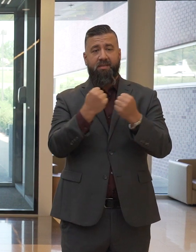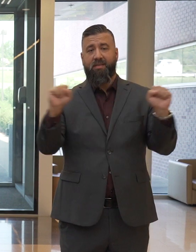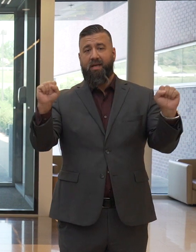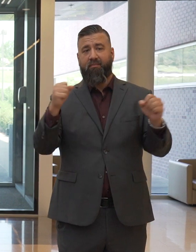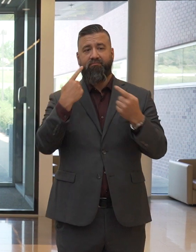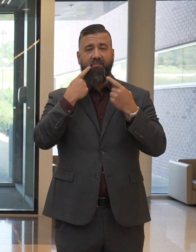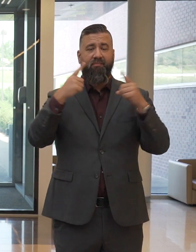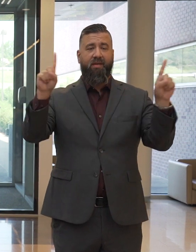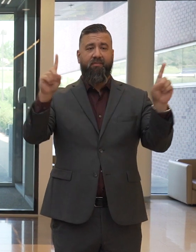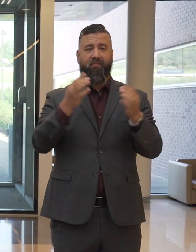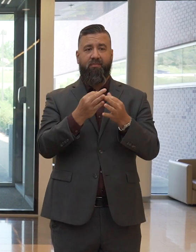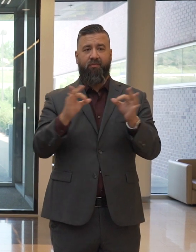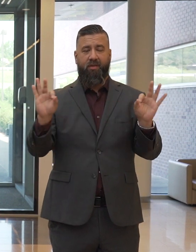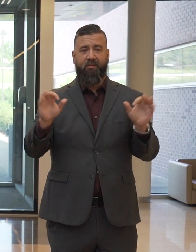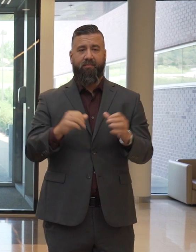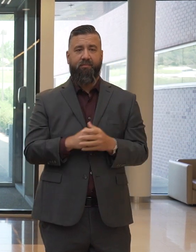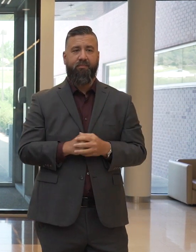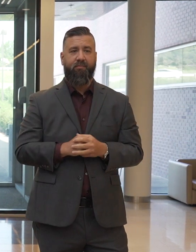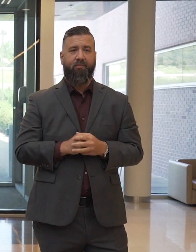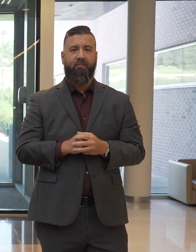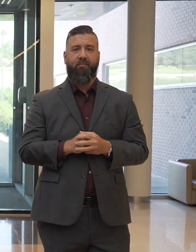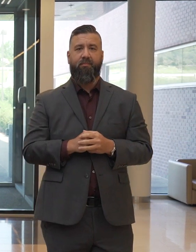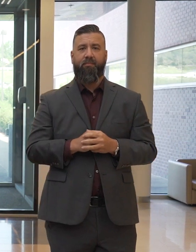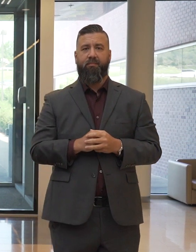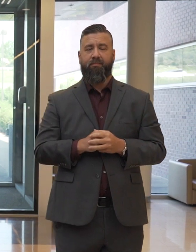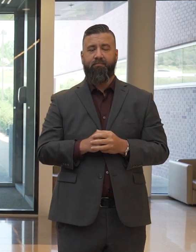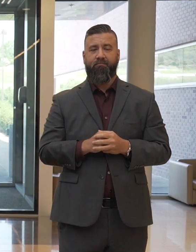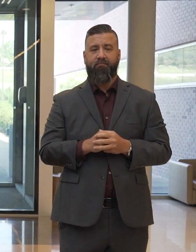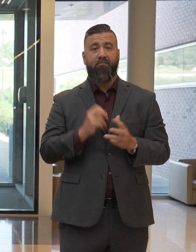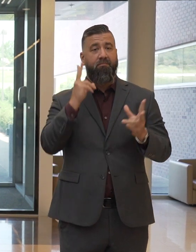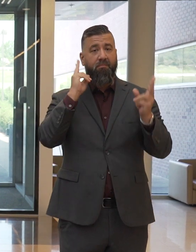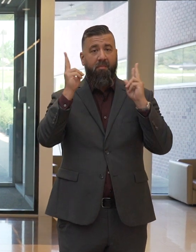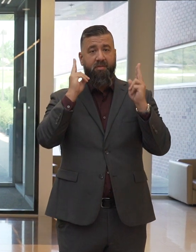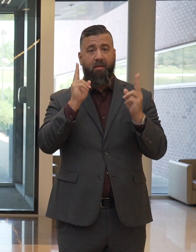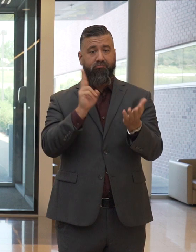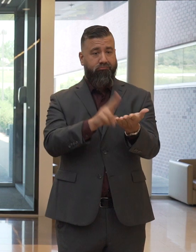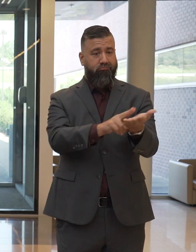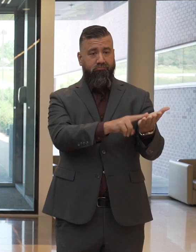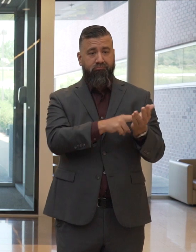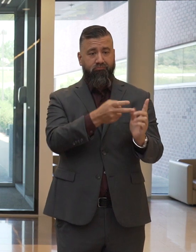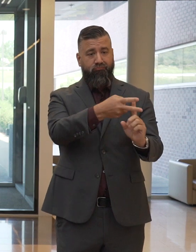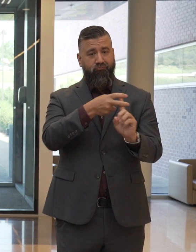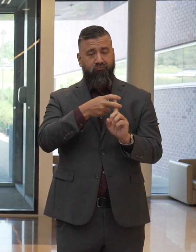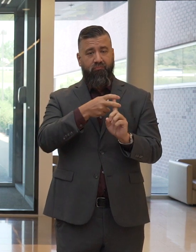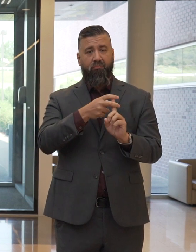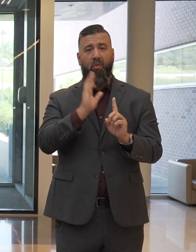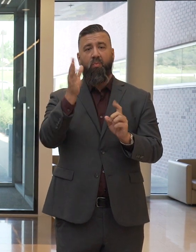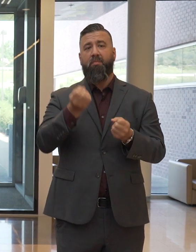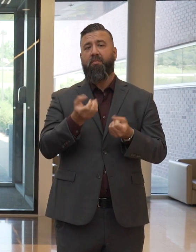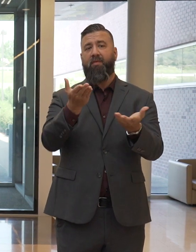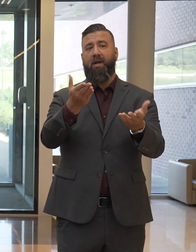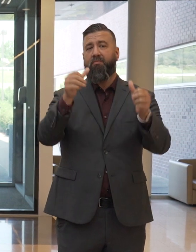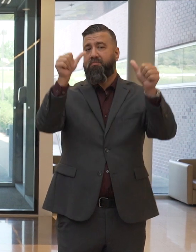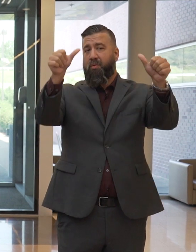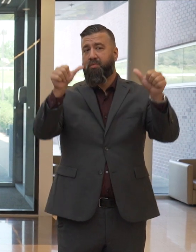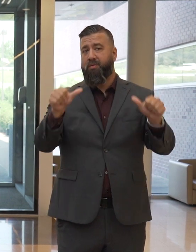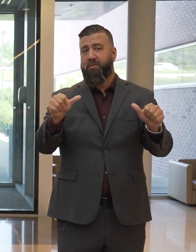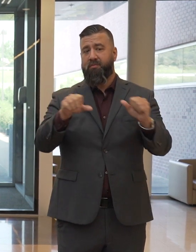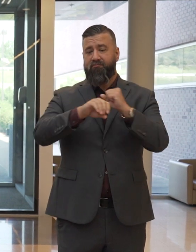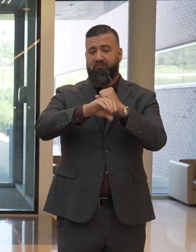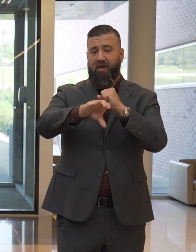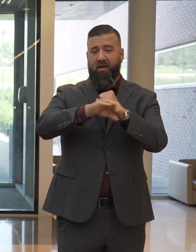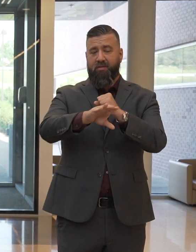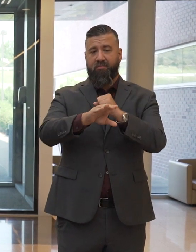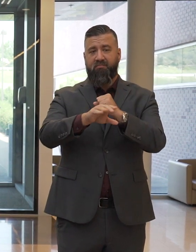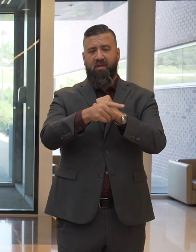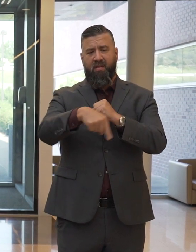free. As beauty salons and barbershops sign on, we'll provide posters, flyers, and other materials to shop